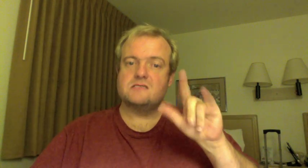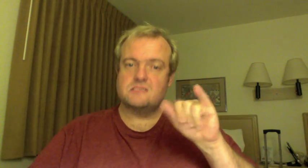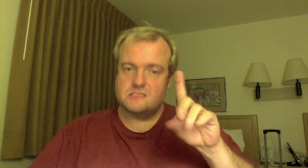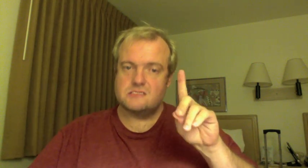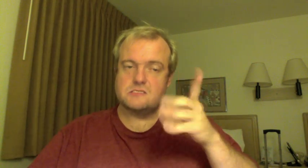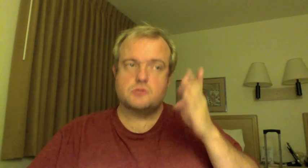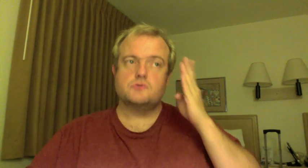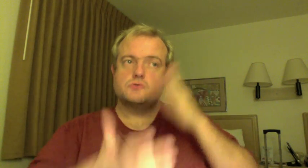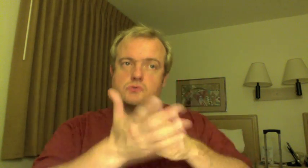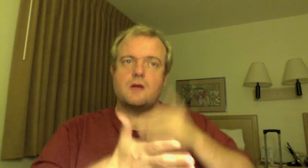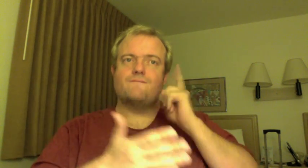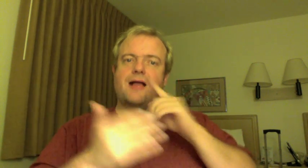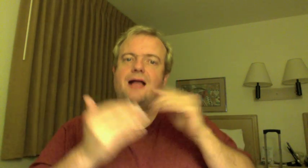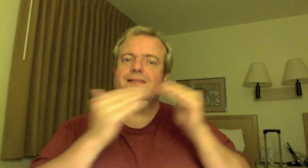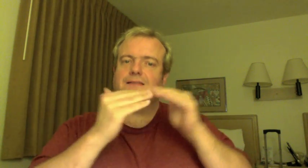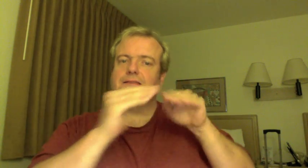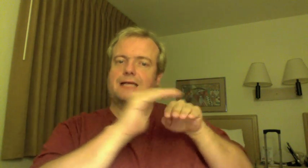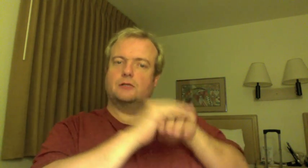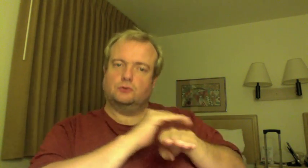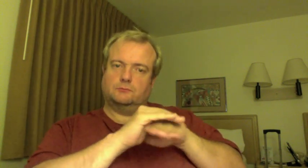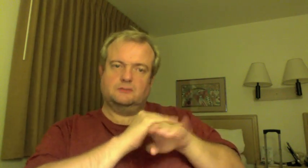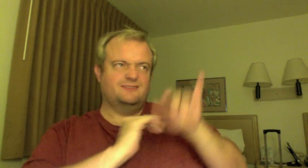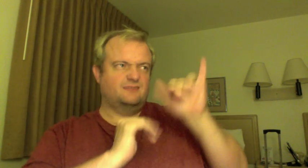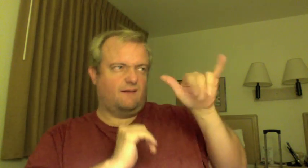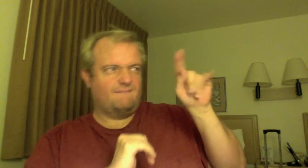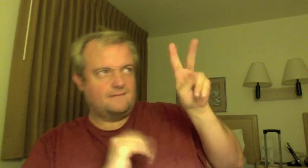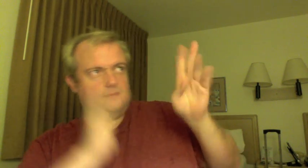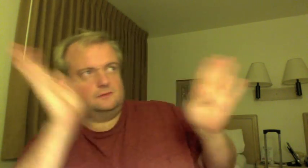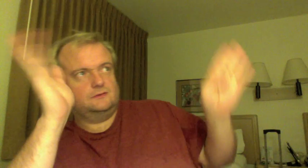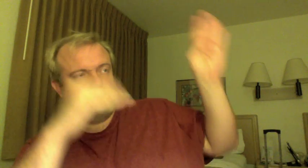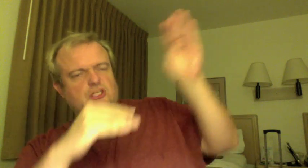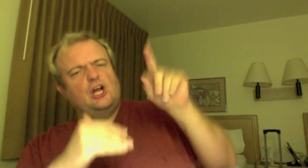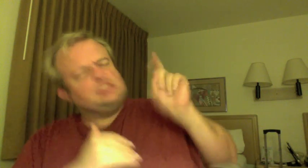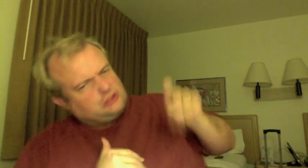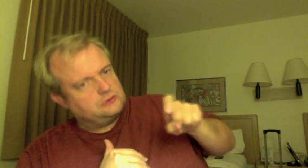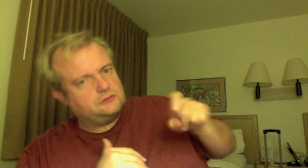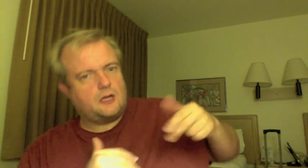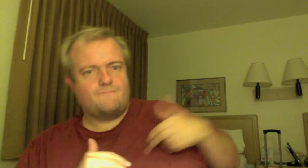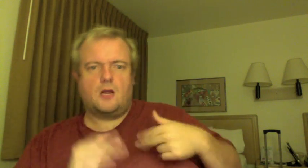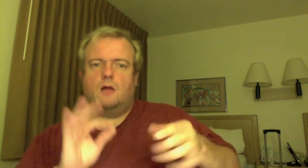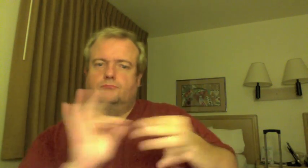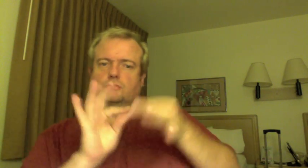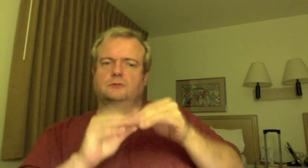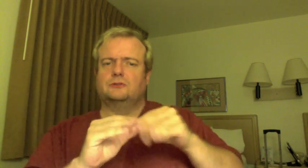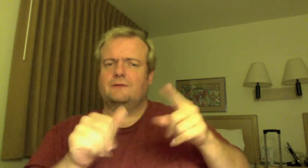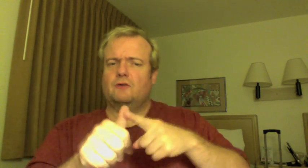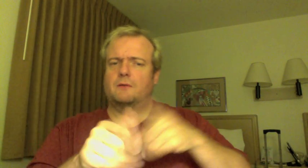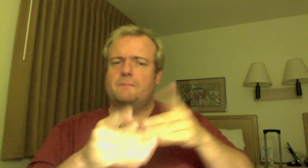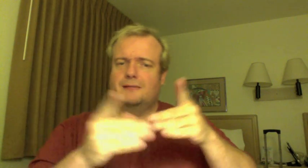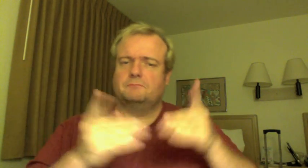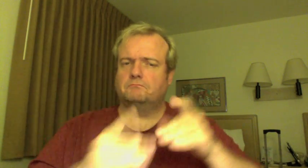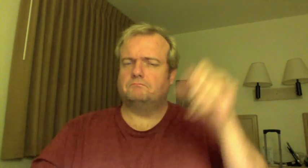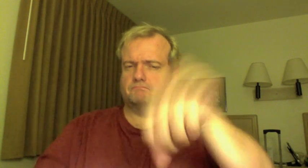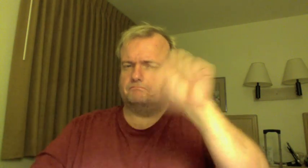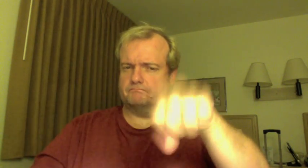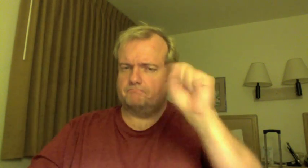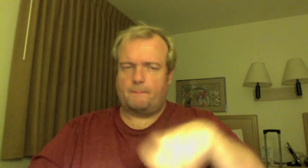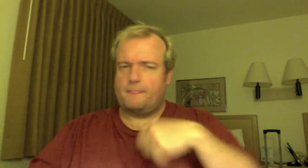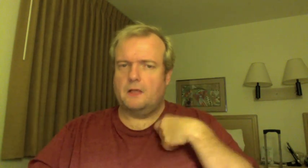it a hospital bullet? It's what they gave you to bite on as they cut your leg off. It's a flag that came from Lincoln's coffin. Which one will be